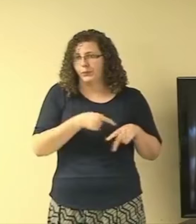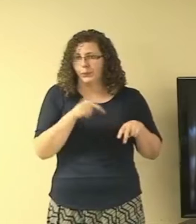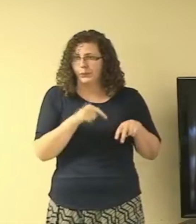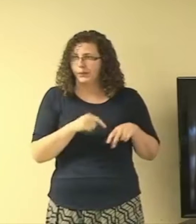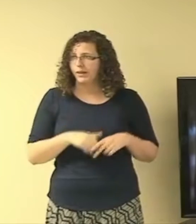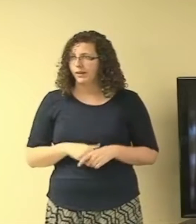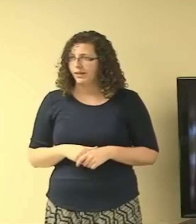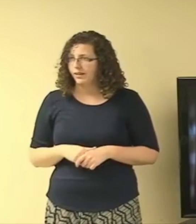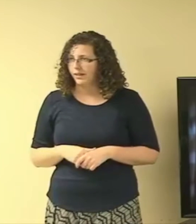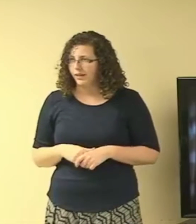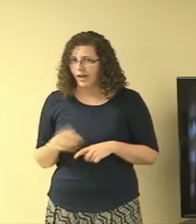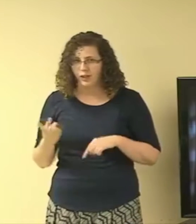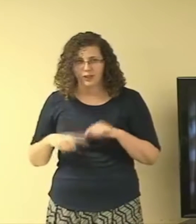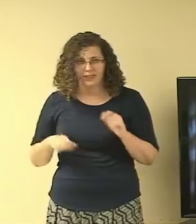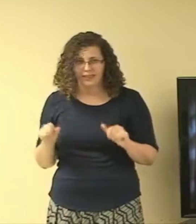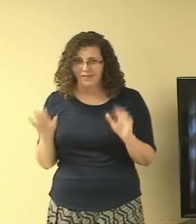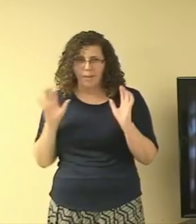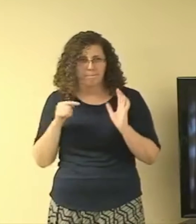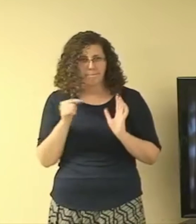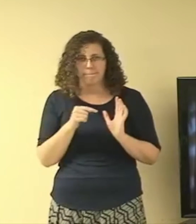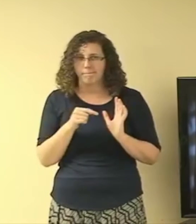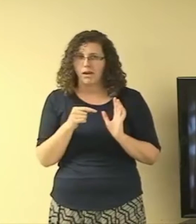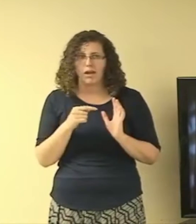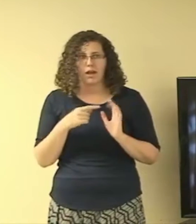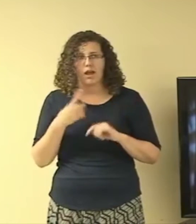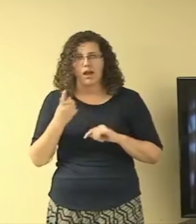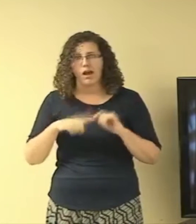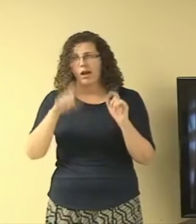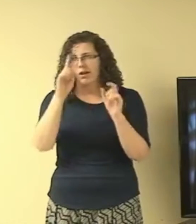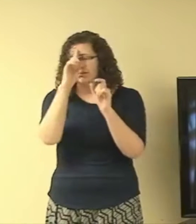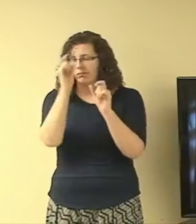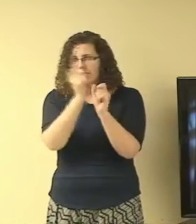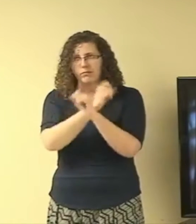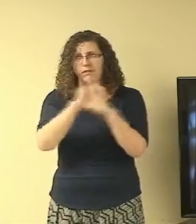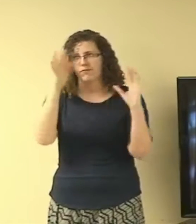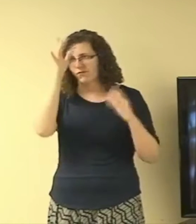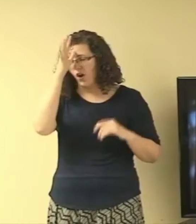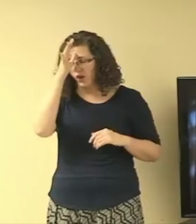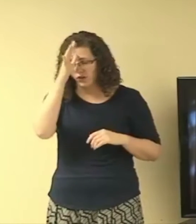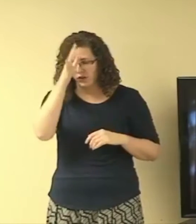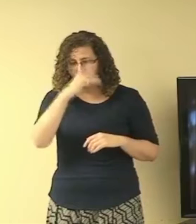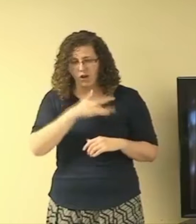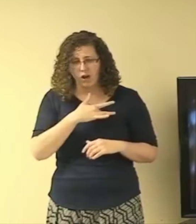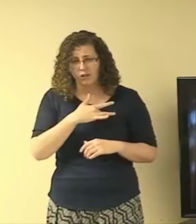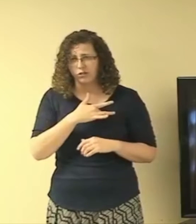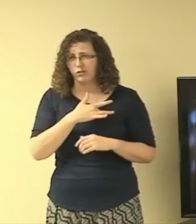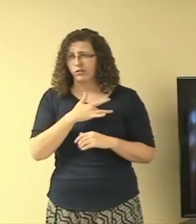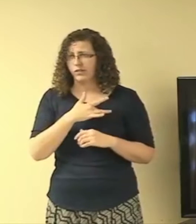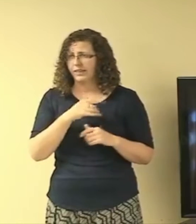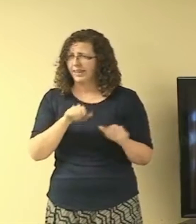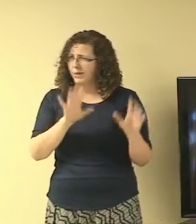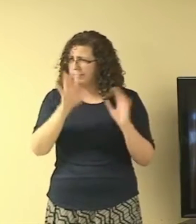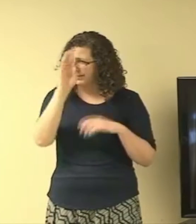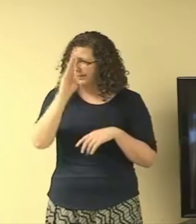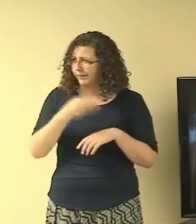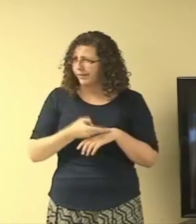I couldn't do it. I can't imagine the heartache of a father who made a sacrifice at that level.